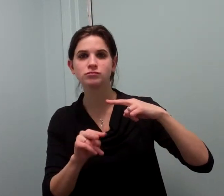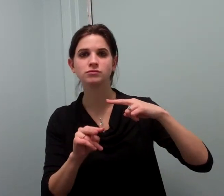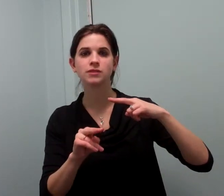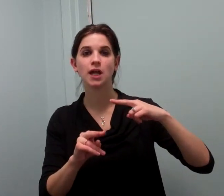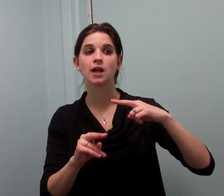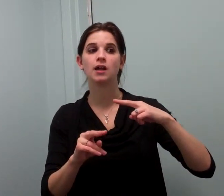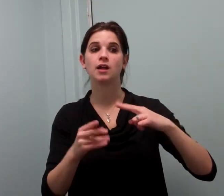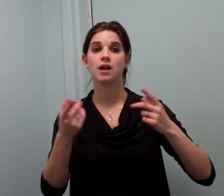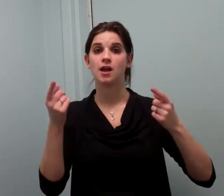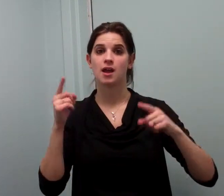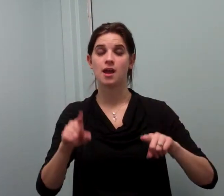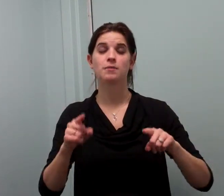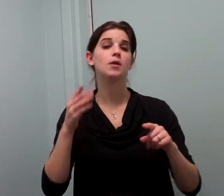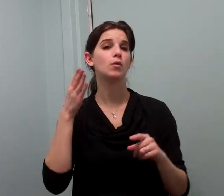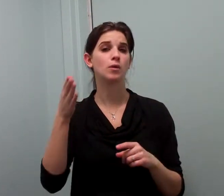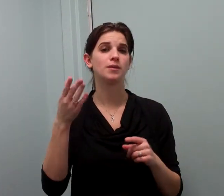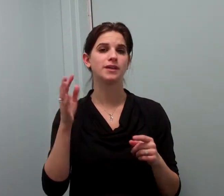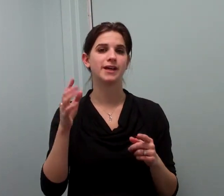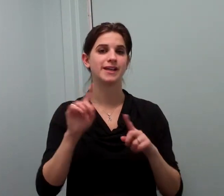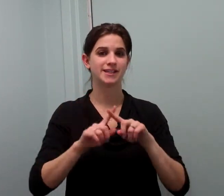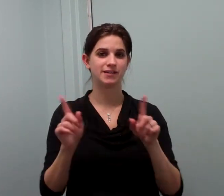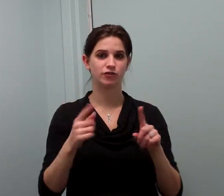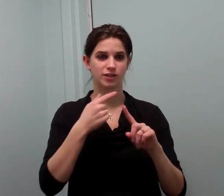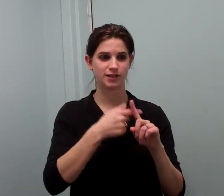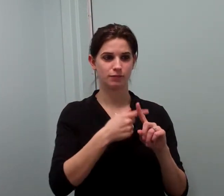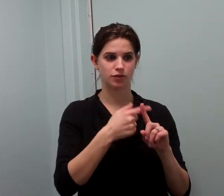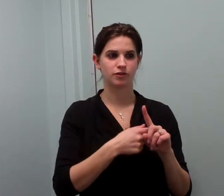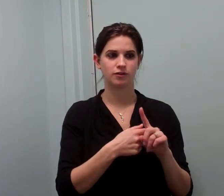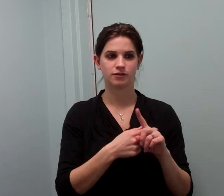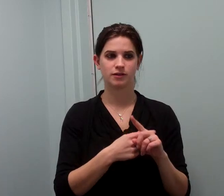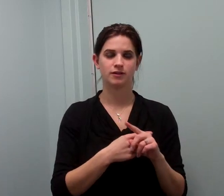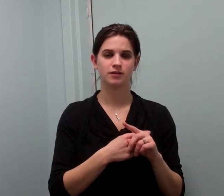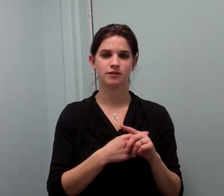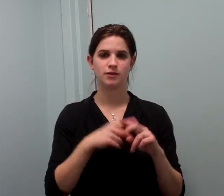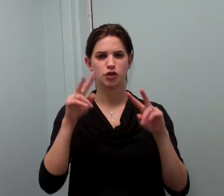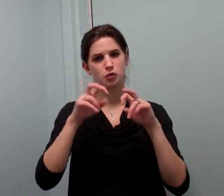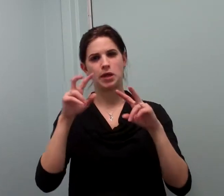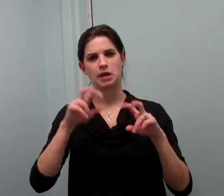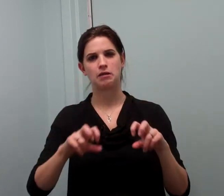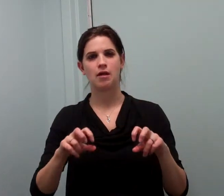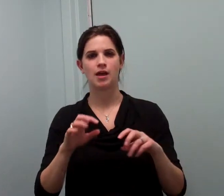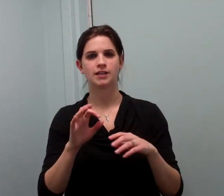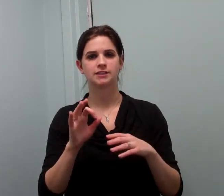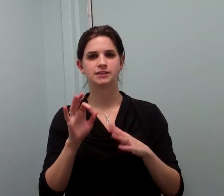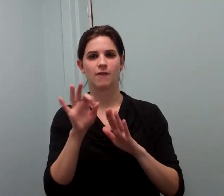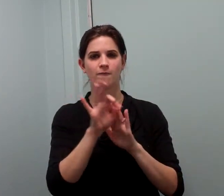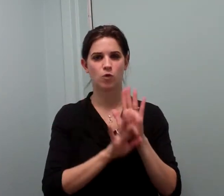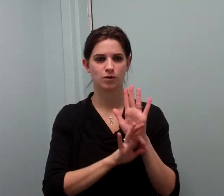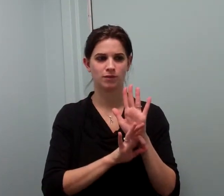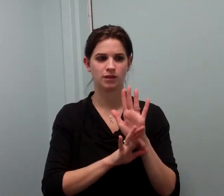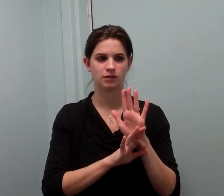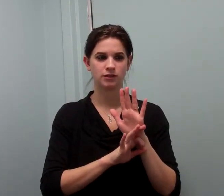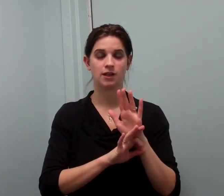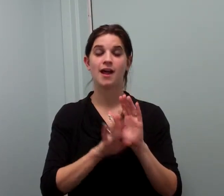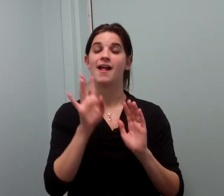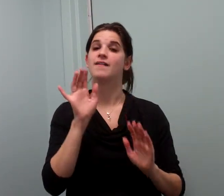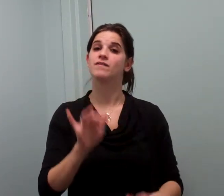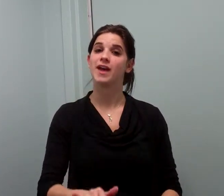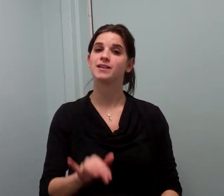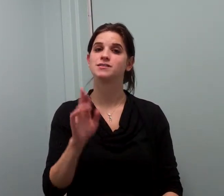readings. Then you do a little formula, which is really easy, I'll show you in just a bit, and you come up with the relative humidity, or actually what the